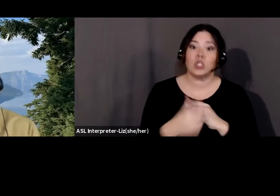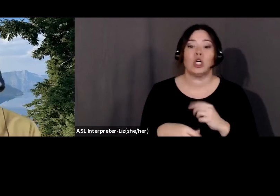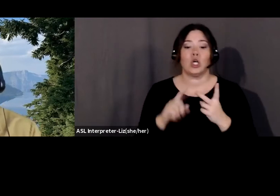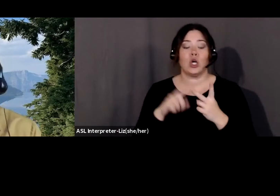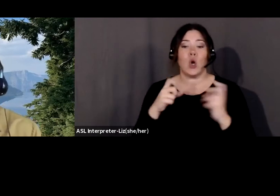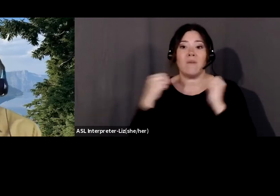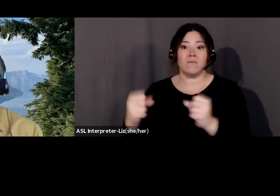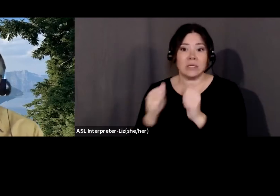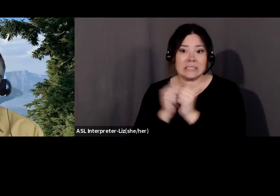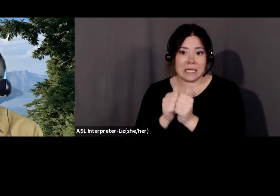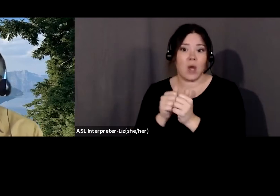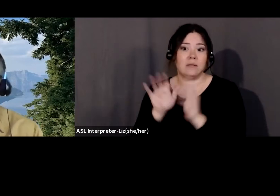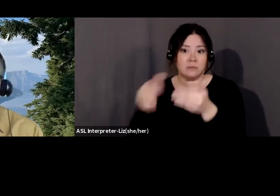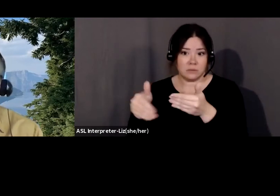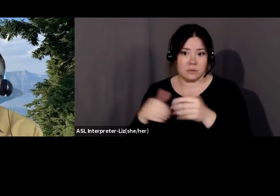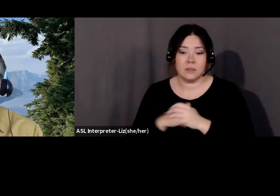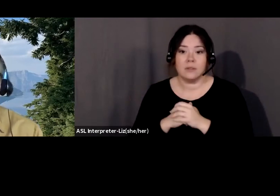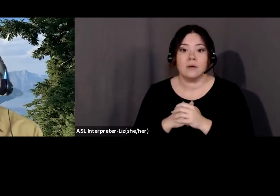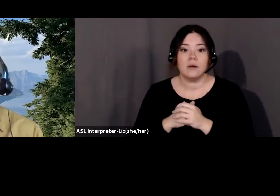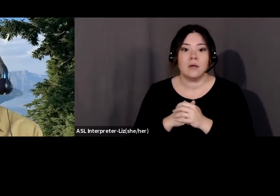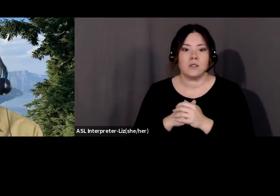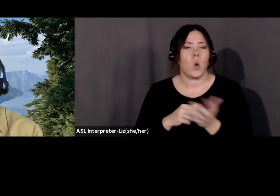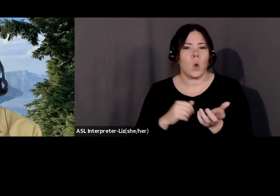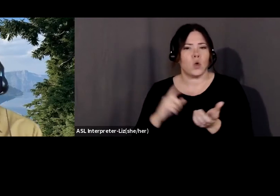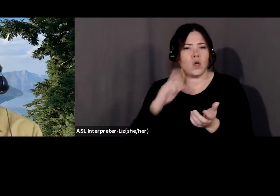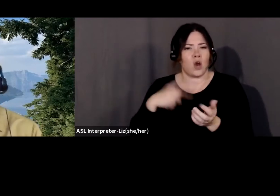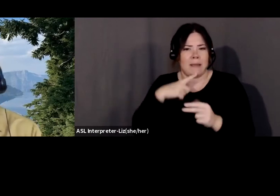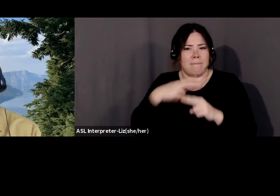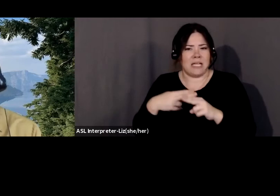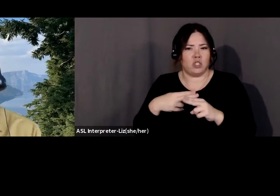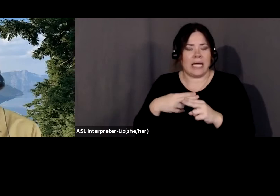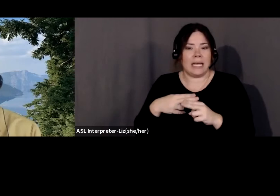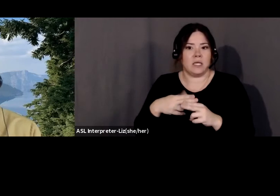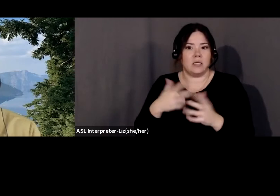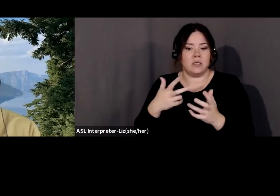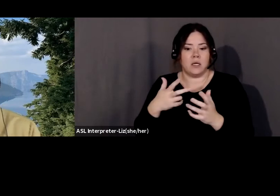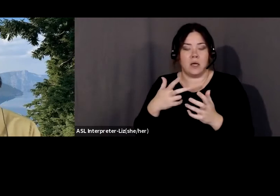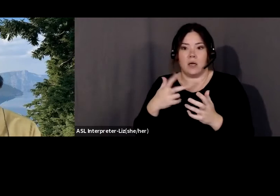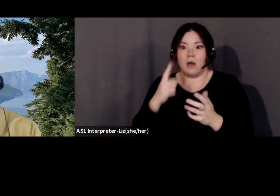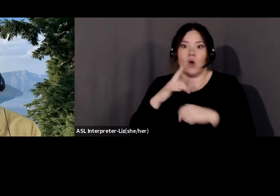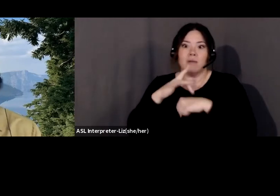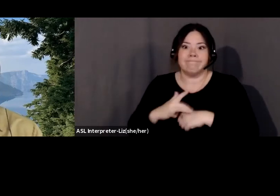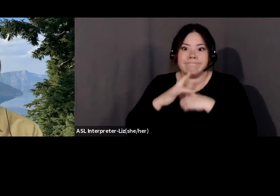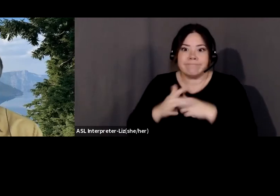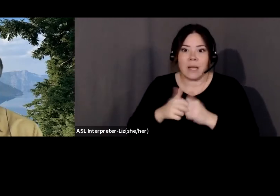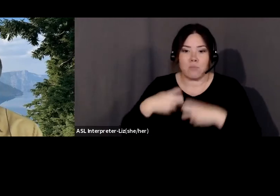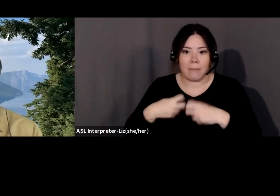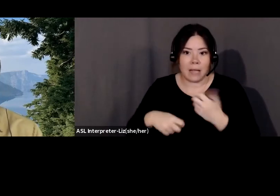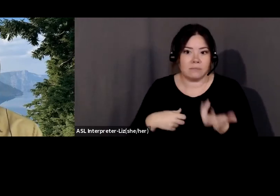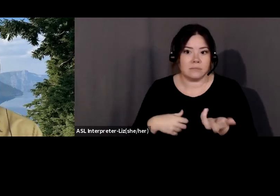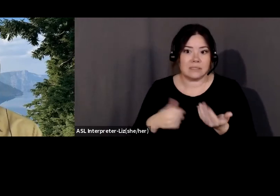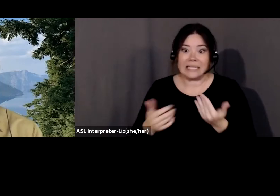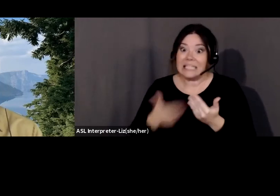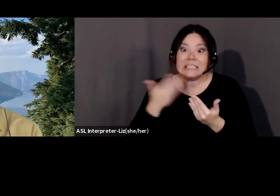you heard me already mention the admiring of problems. It's really easy to get stuck on the negativity of the things that don't